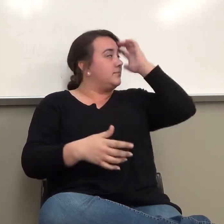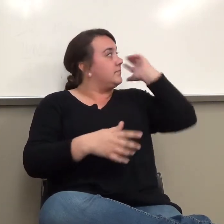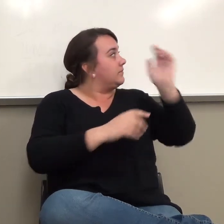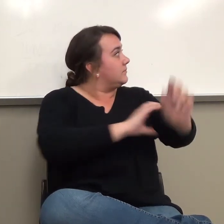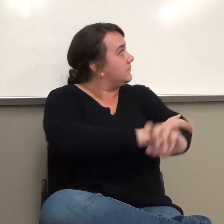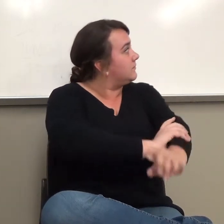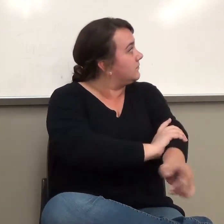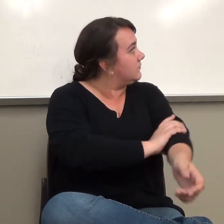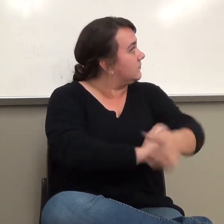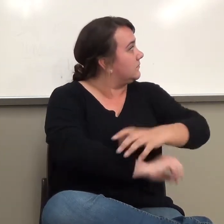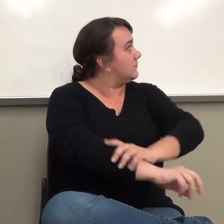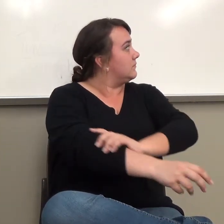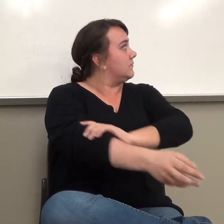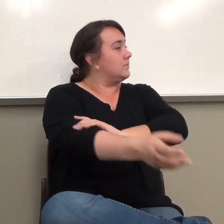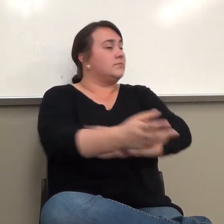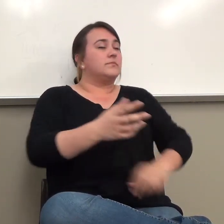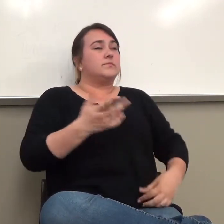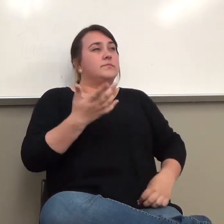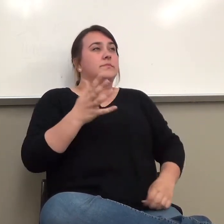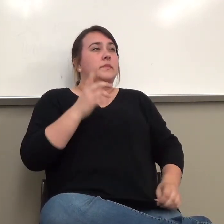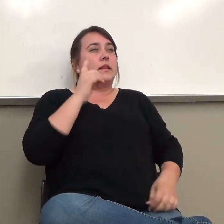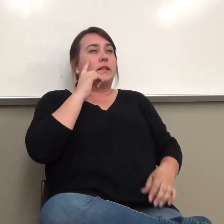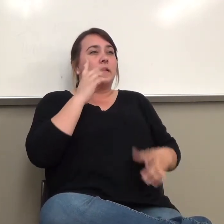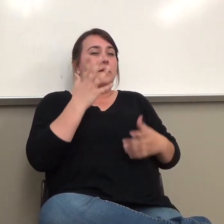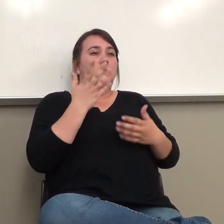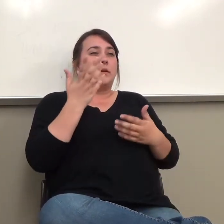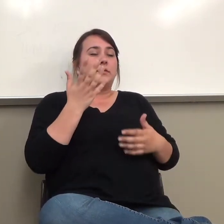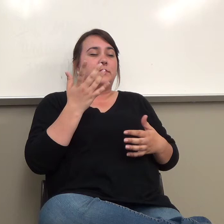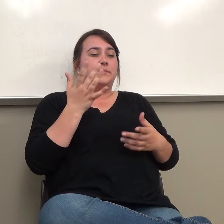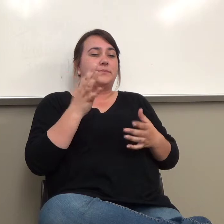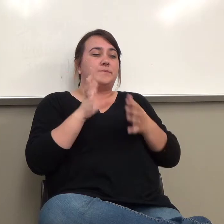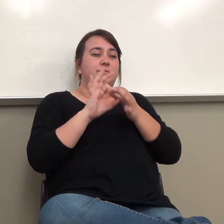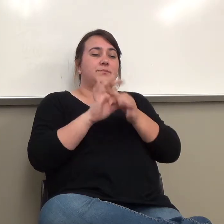You're kind of thinking in terms of what's called